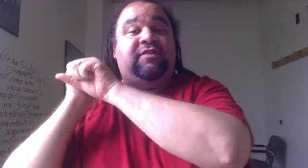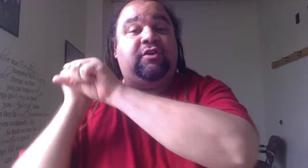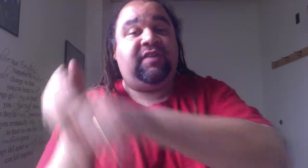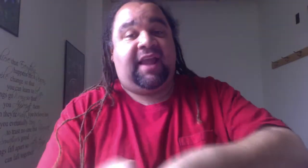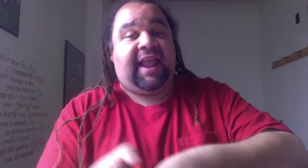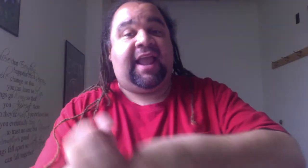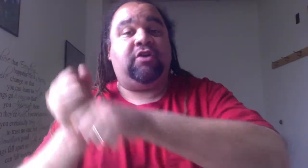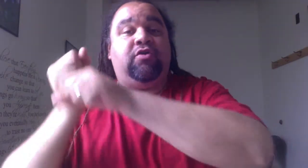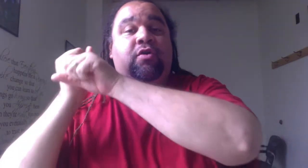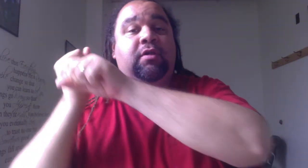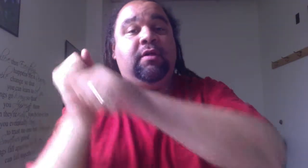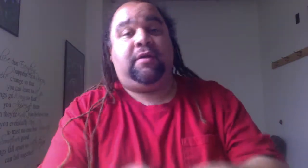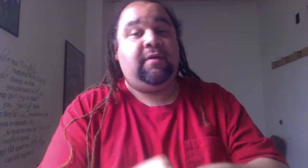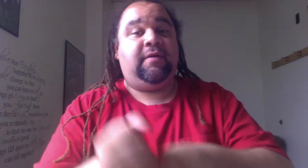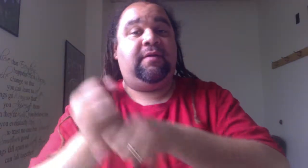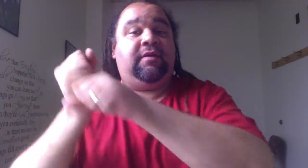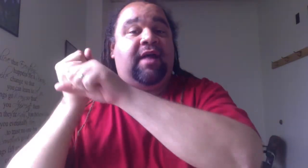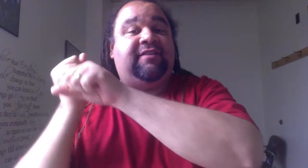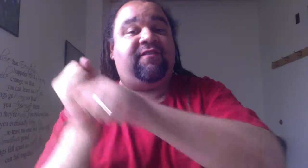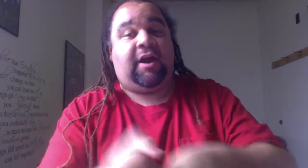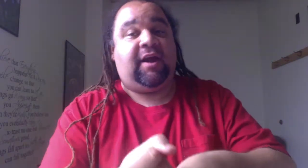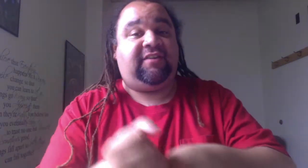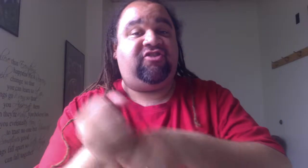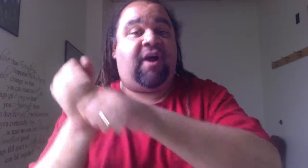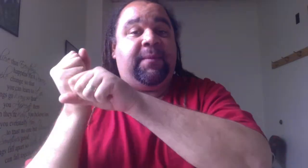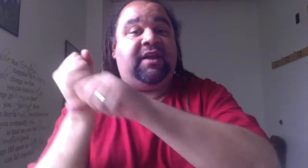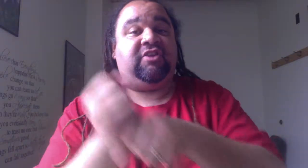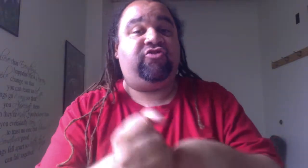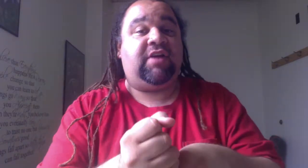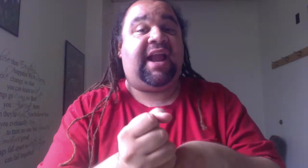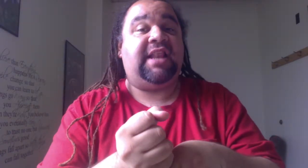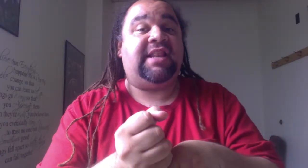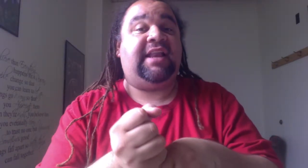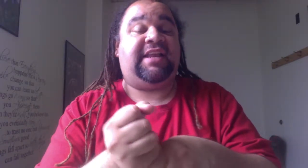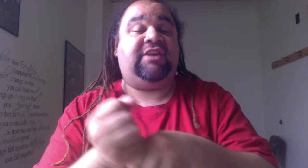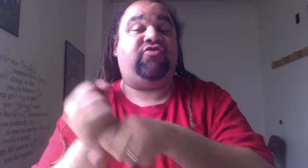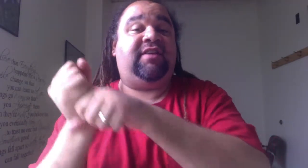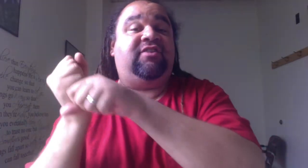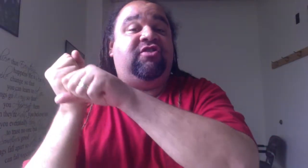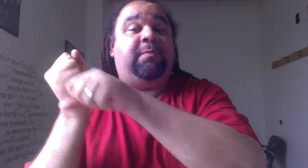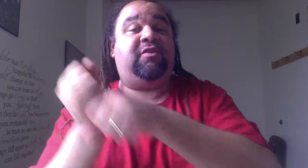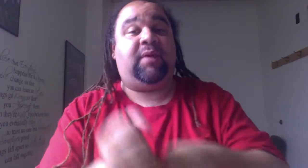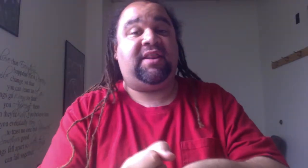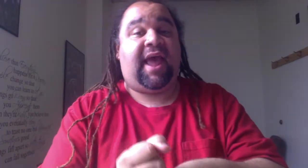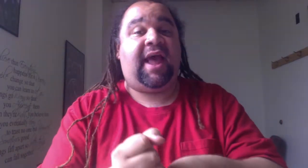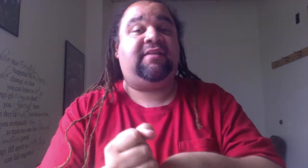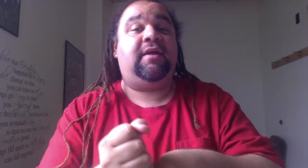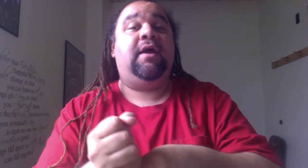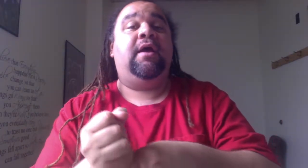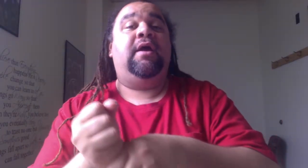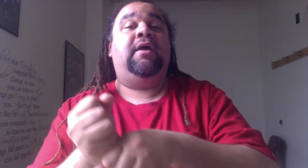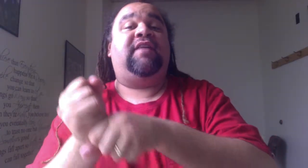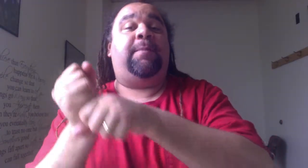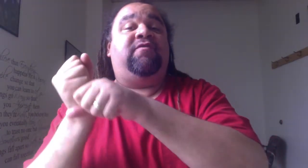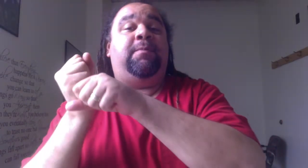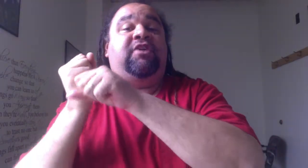using a handle classifier as he's chopping at the tree, and then he transitions between that type of